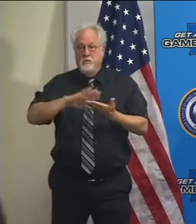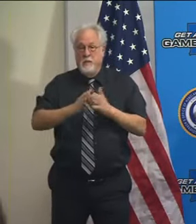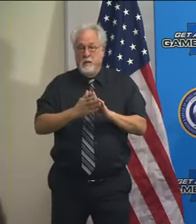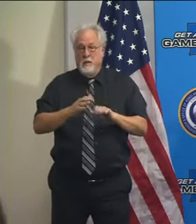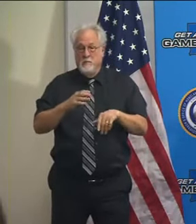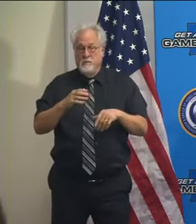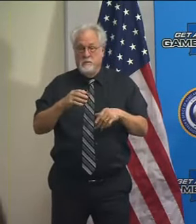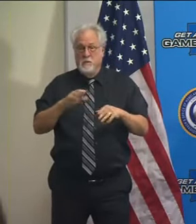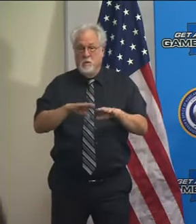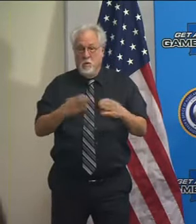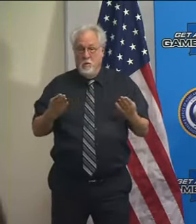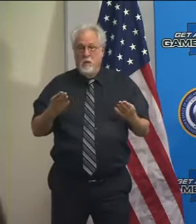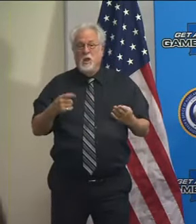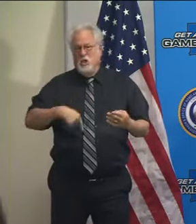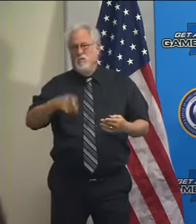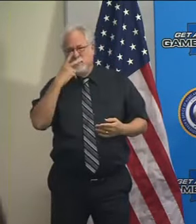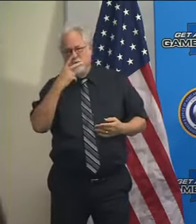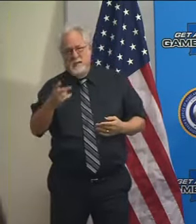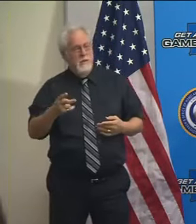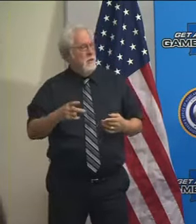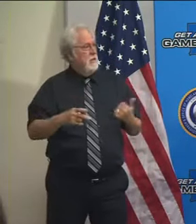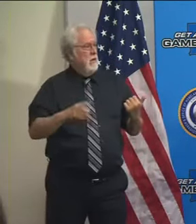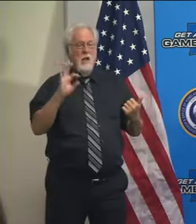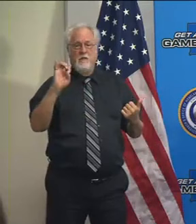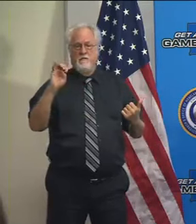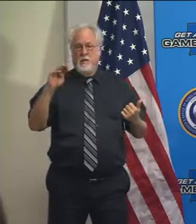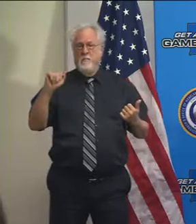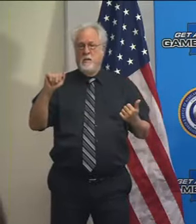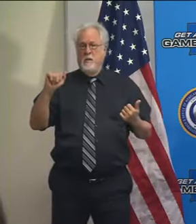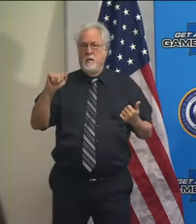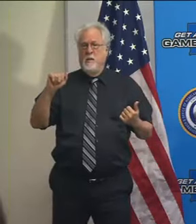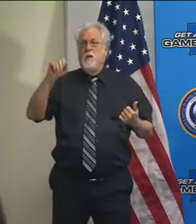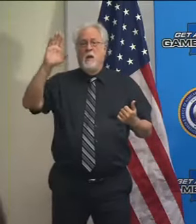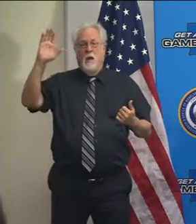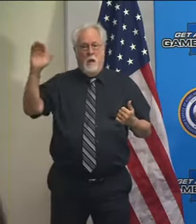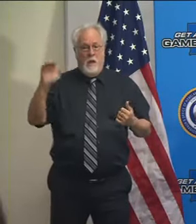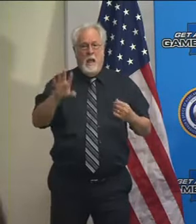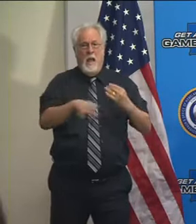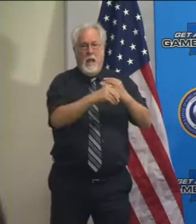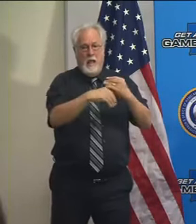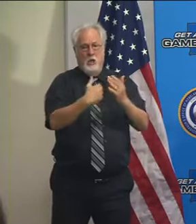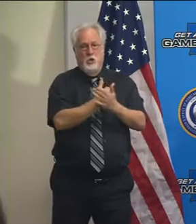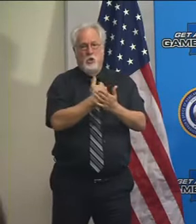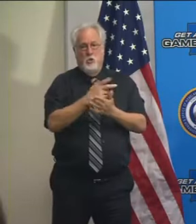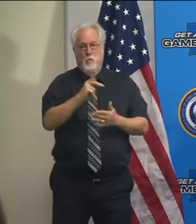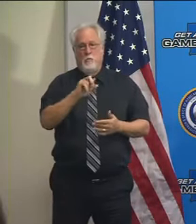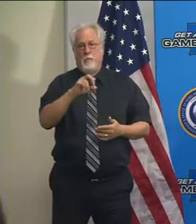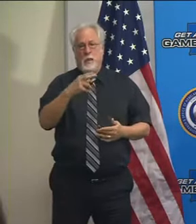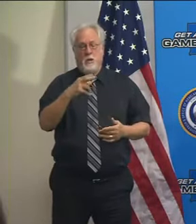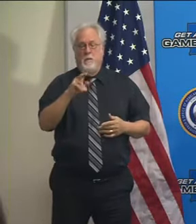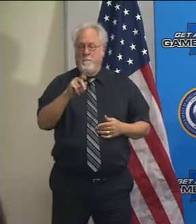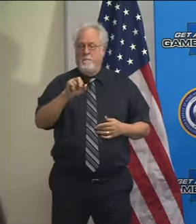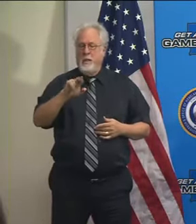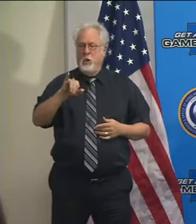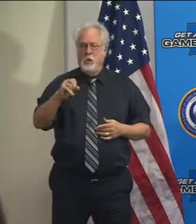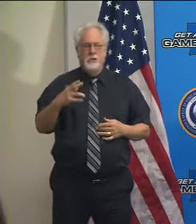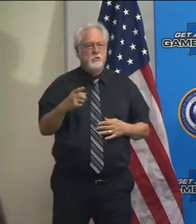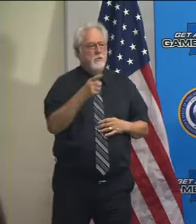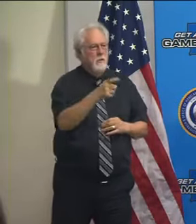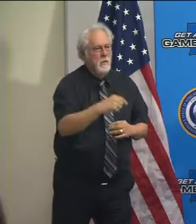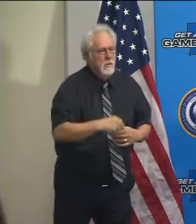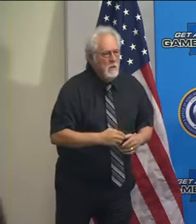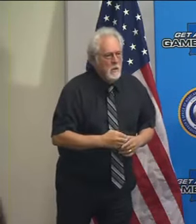over time, which is why I think you've seen FEMA go back and add some new parishes. Yes, sir.